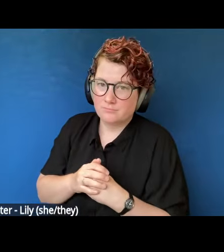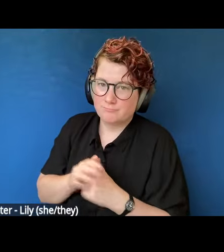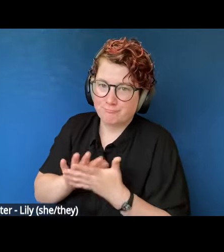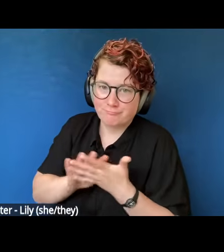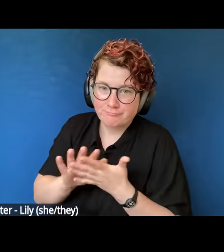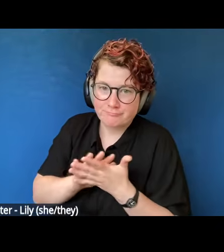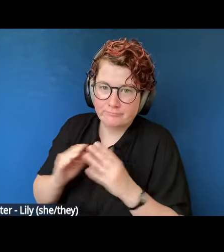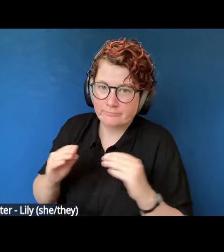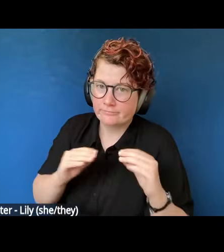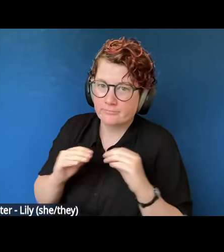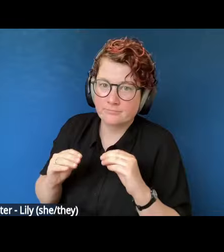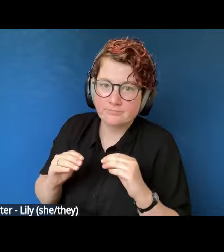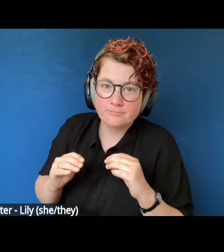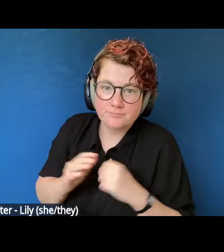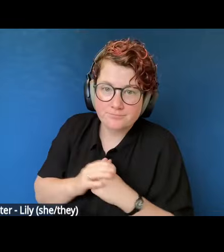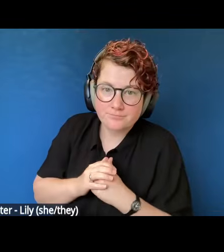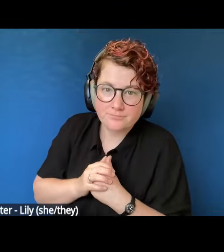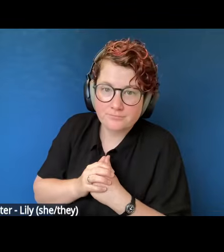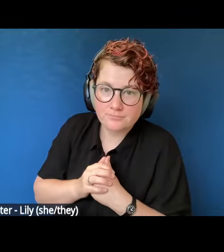Thank you. Yes.